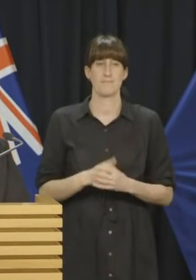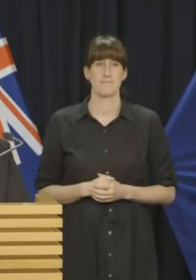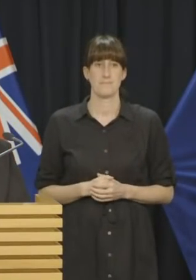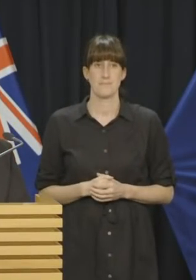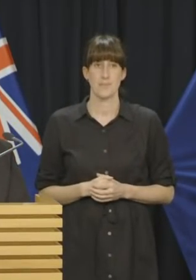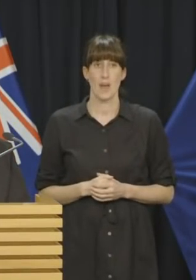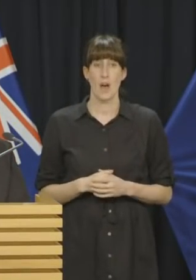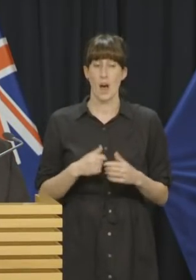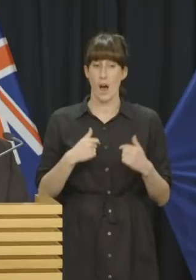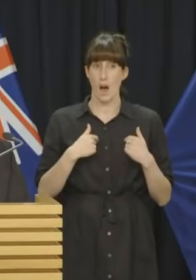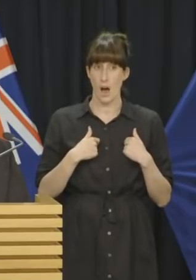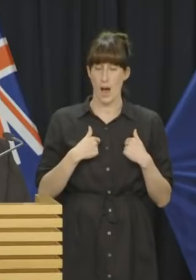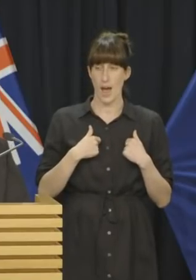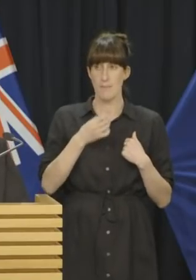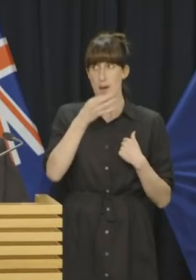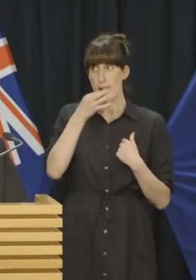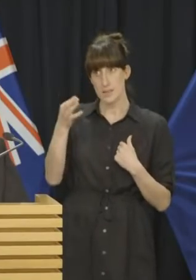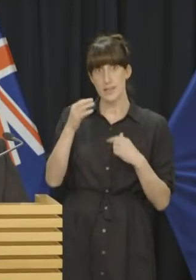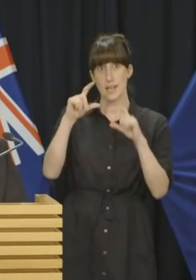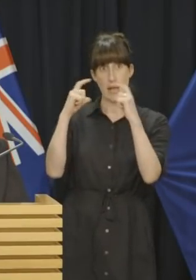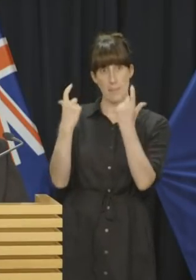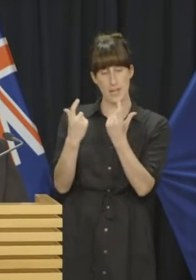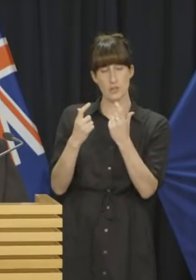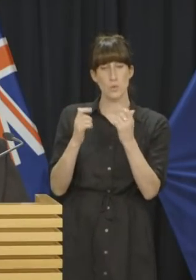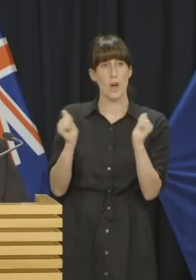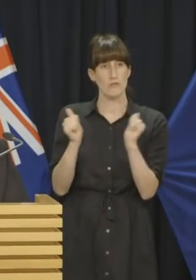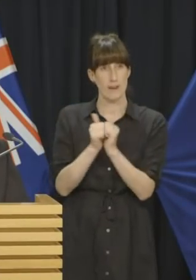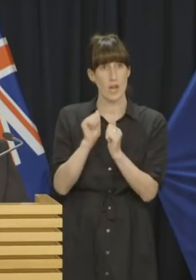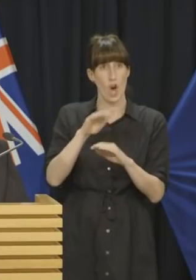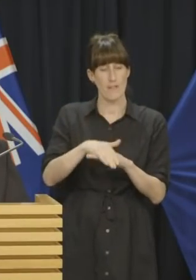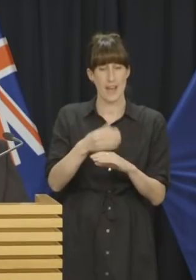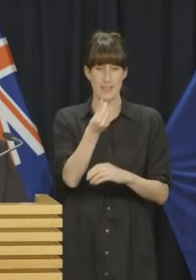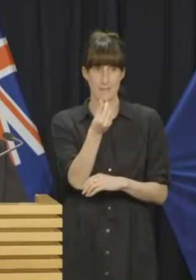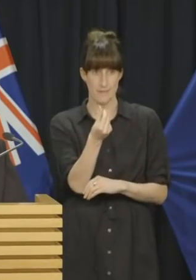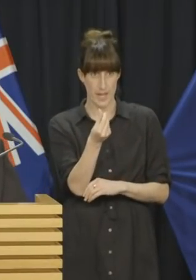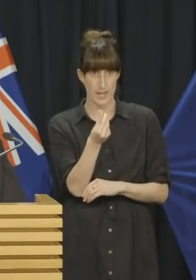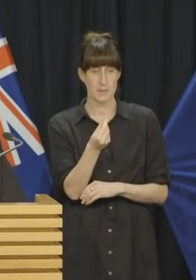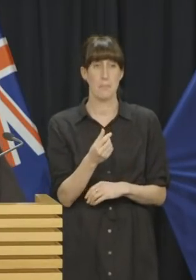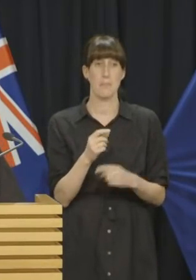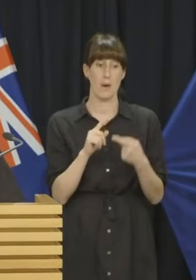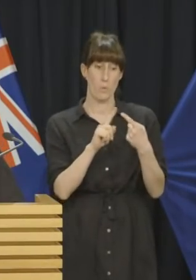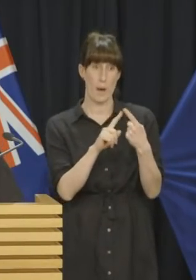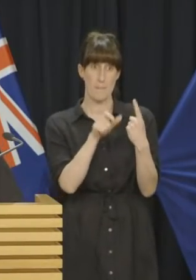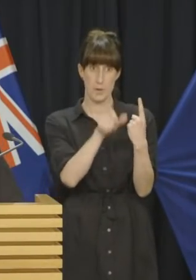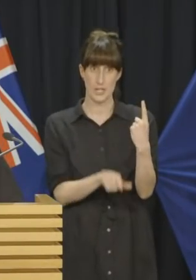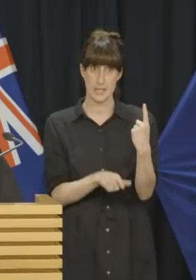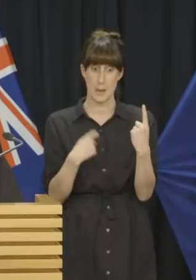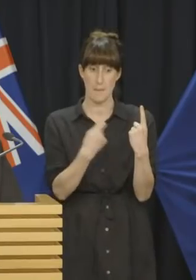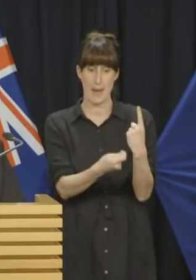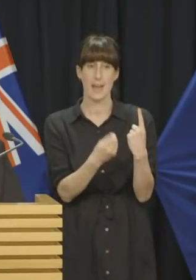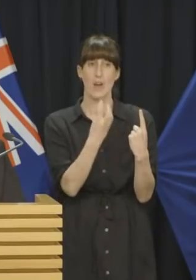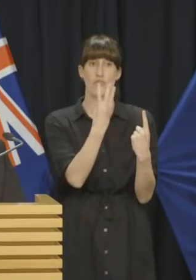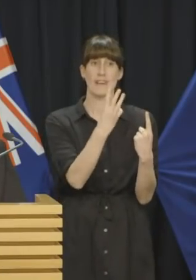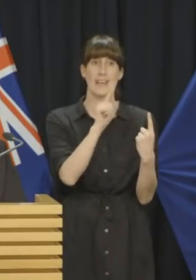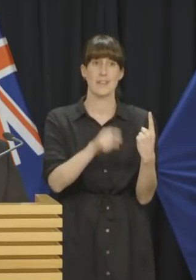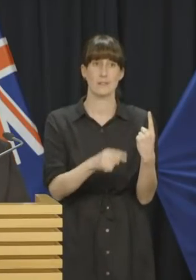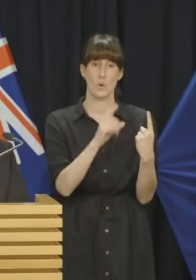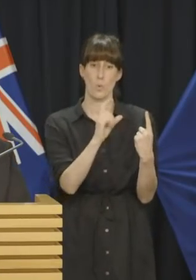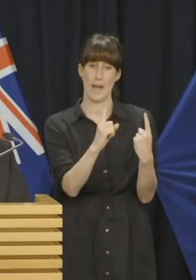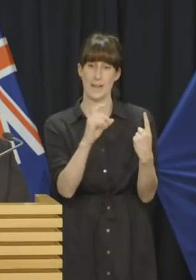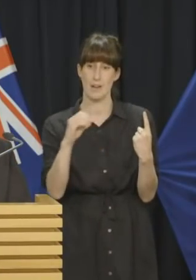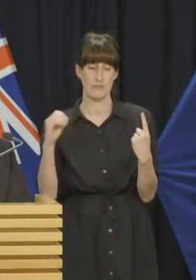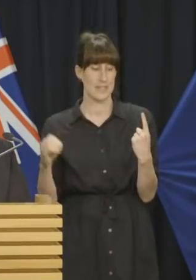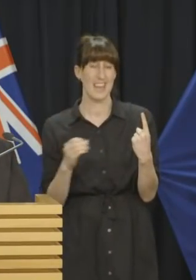intend to seek Cabinet agreement to a fee structure of $3,100 per person in a room, $950 for